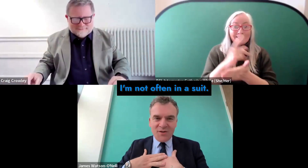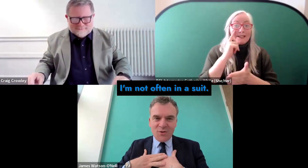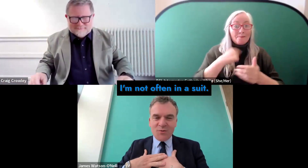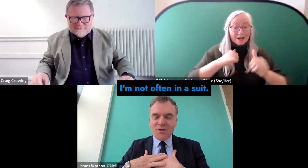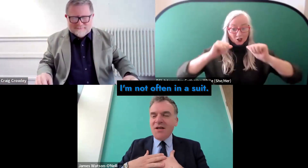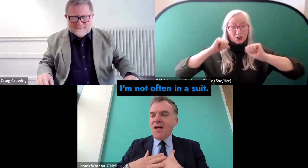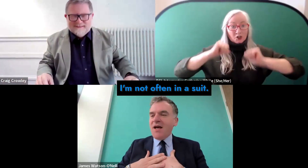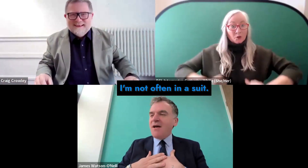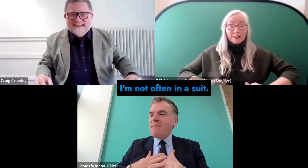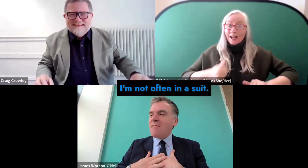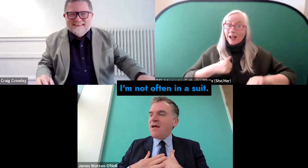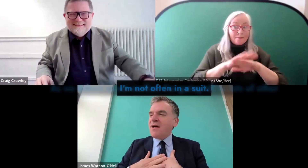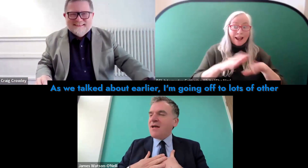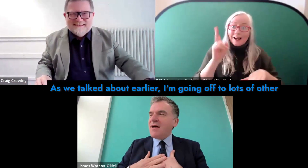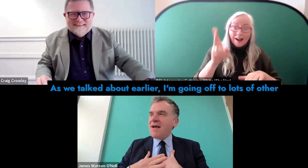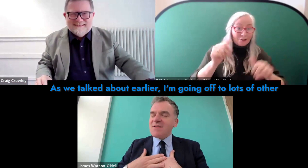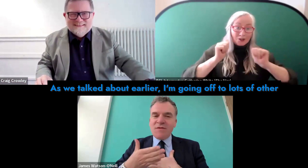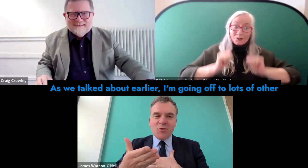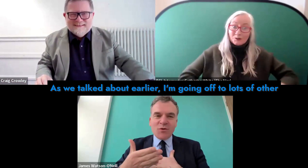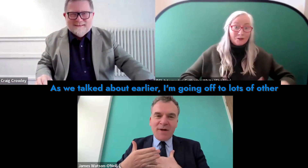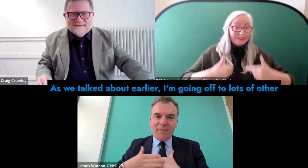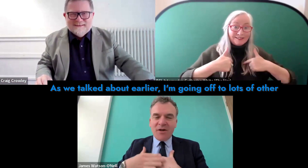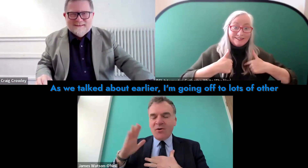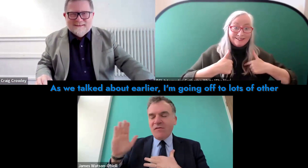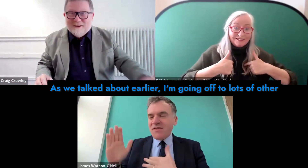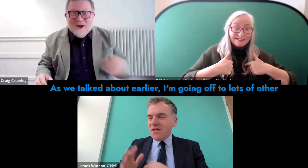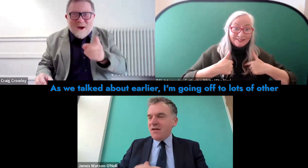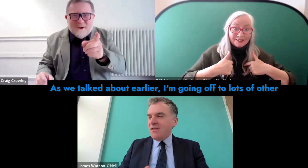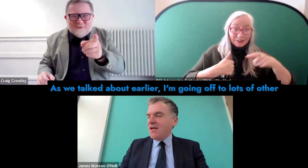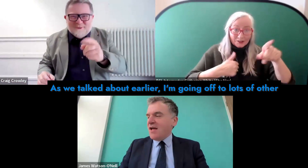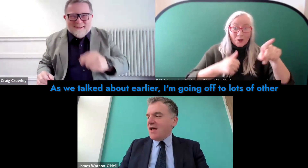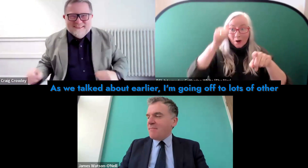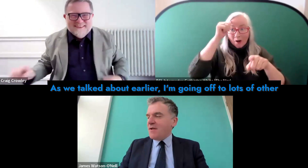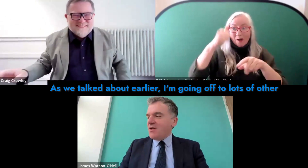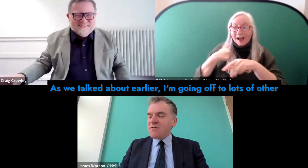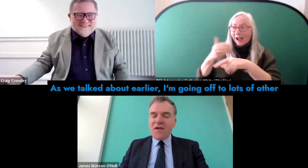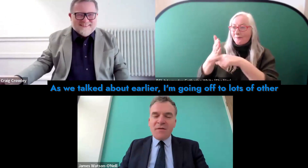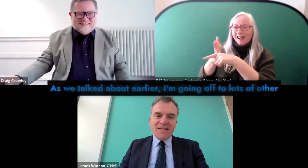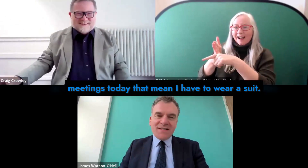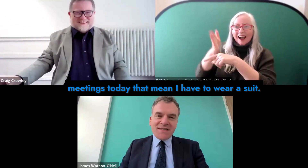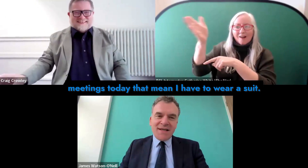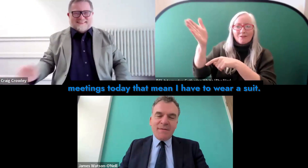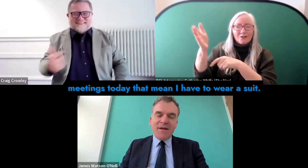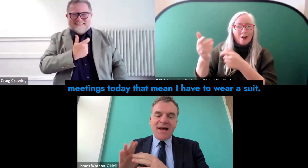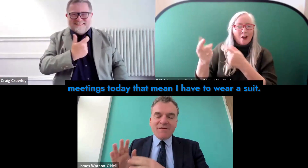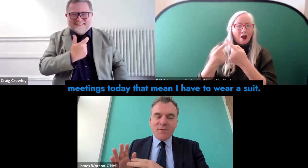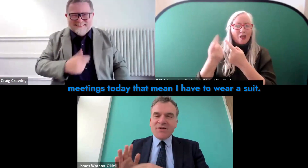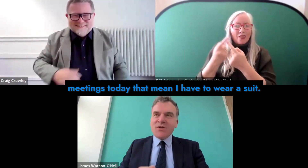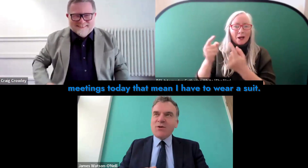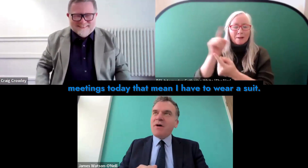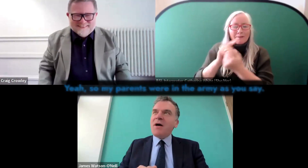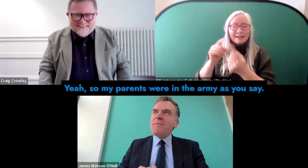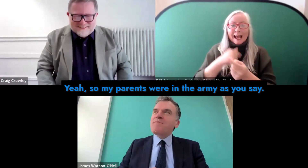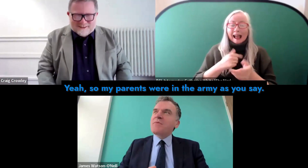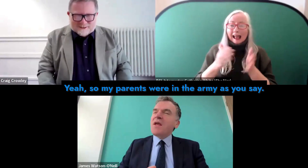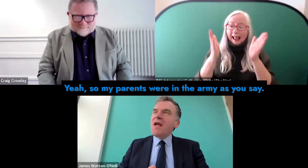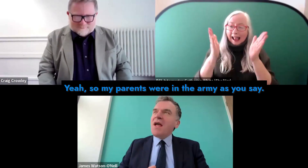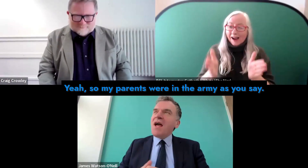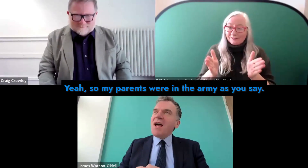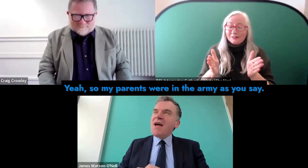not often in a suit. As we talked about, I'm going off to lots of other meetings today that mean I have to wear a suit.